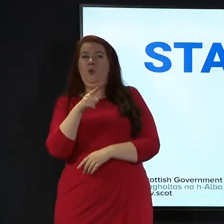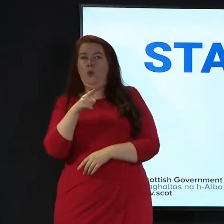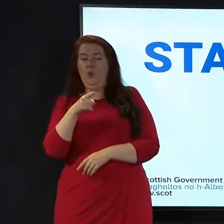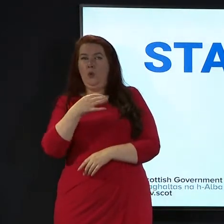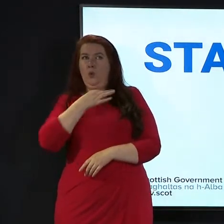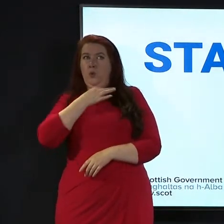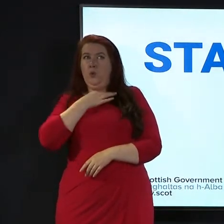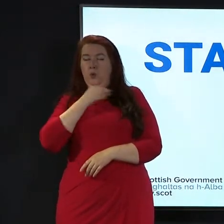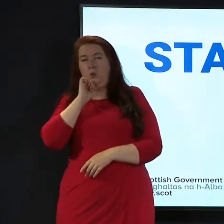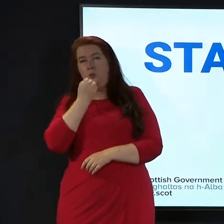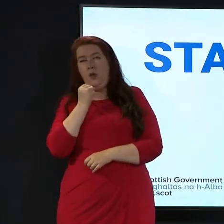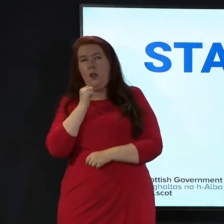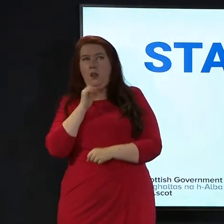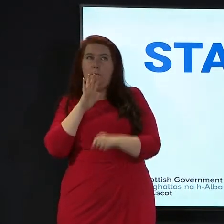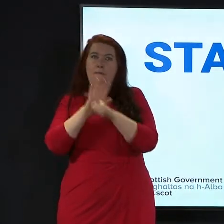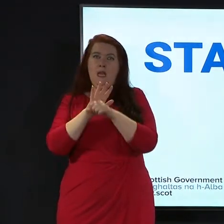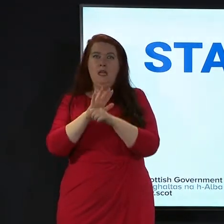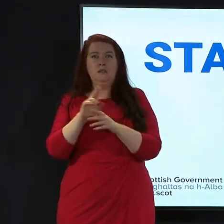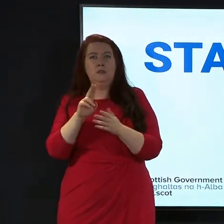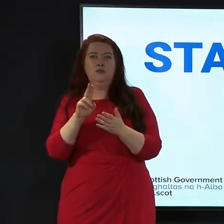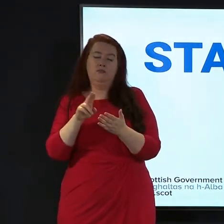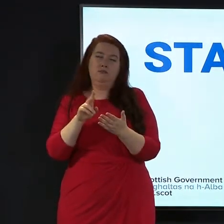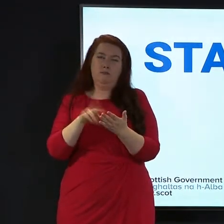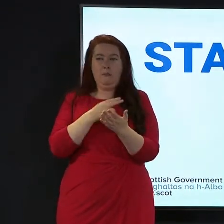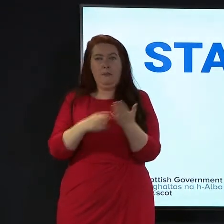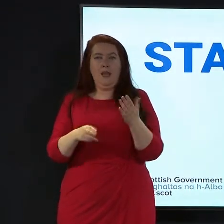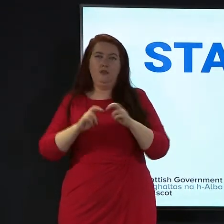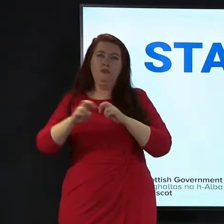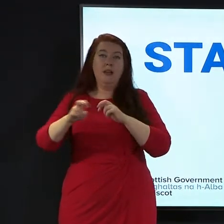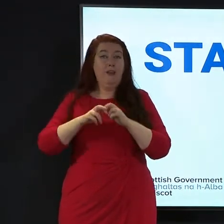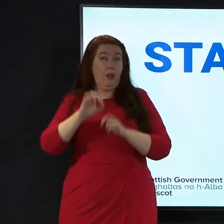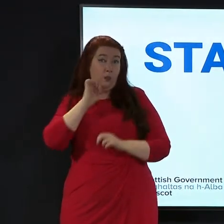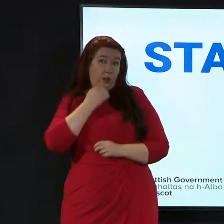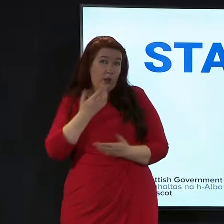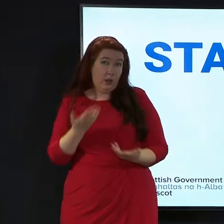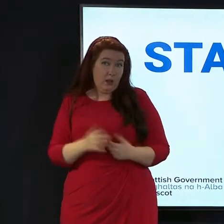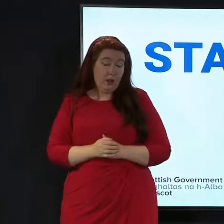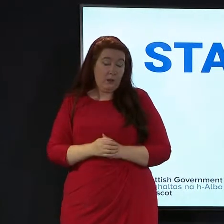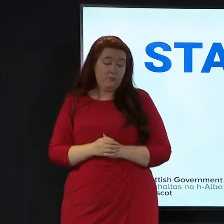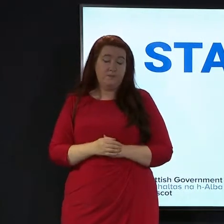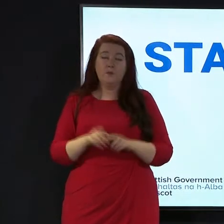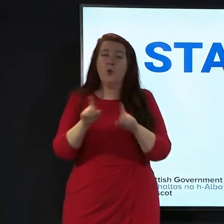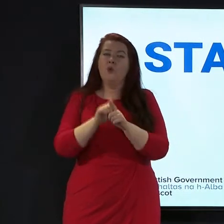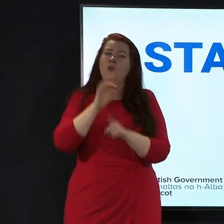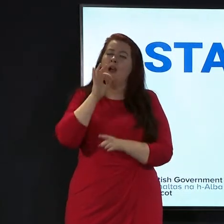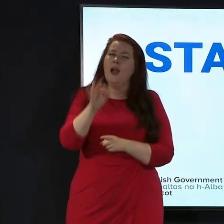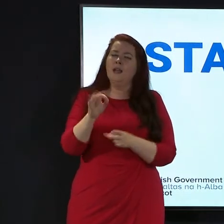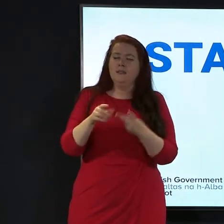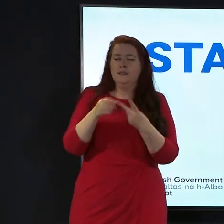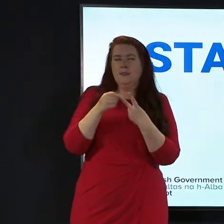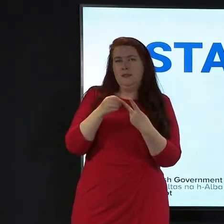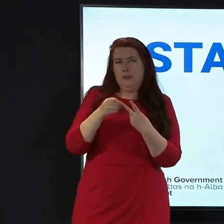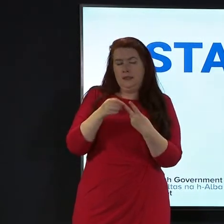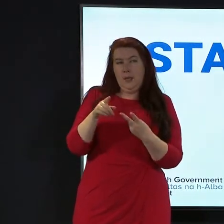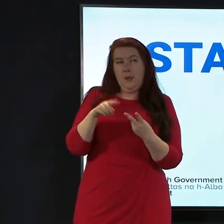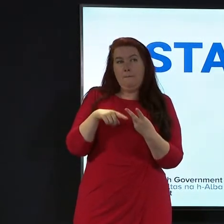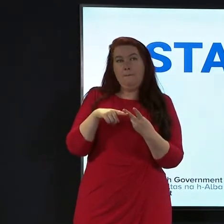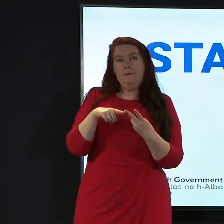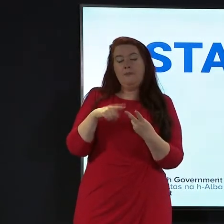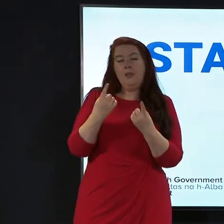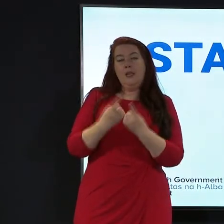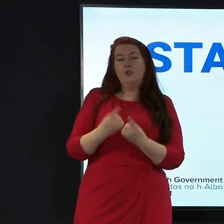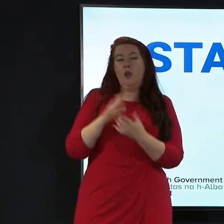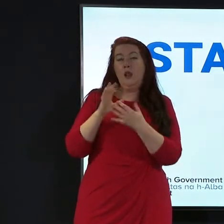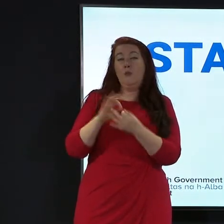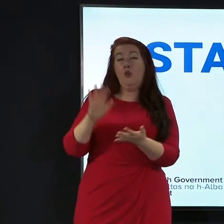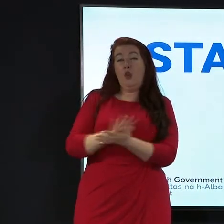considering restrictions on people travelling from Scotland? And if I could also just ask about issues around holidays.